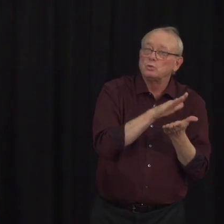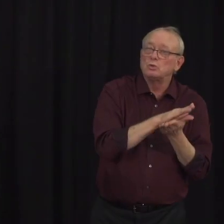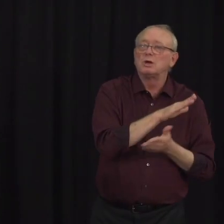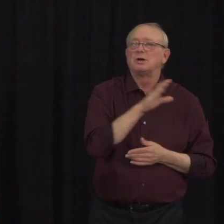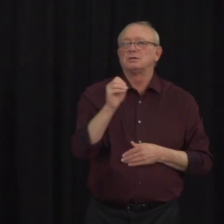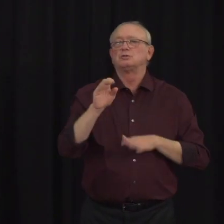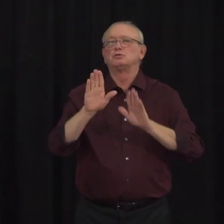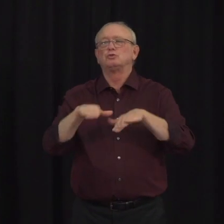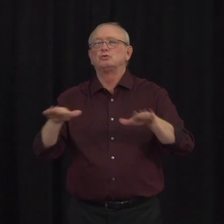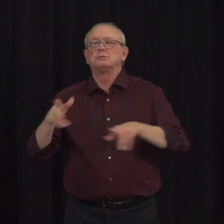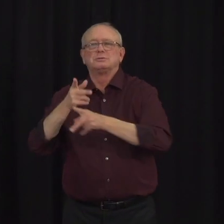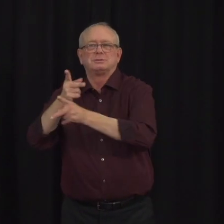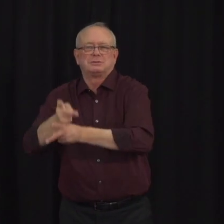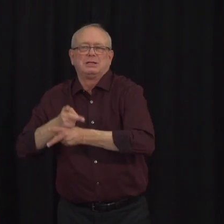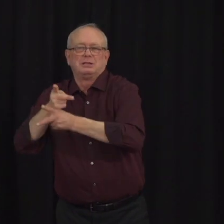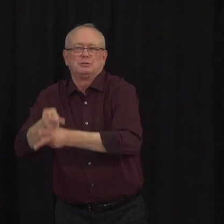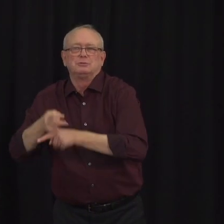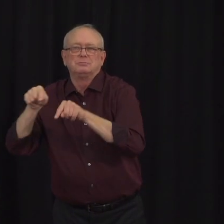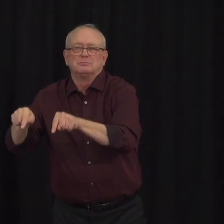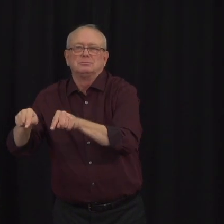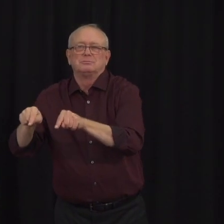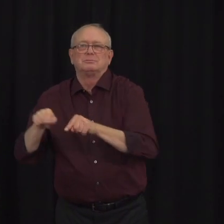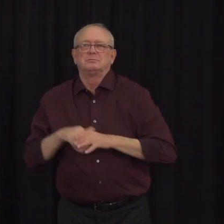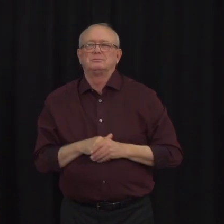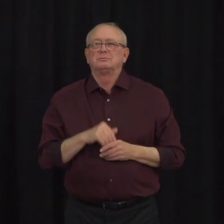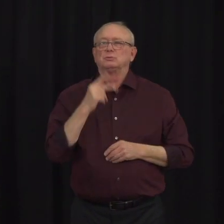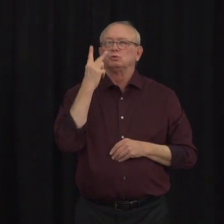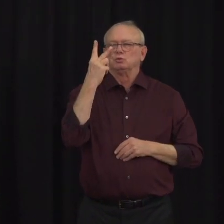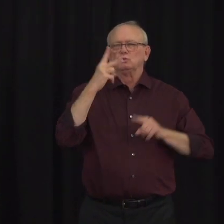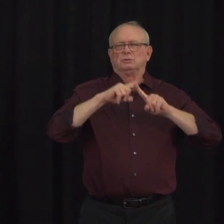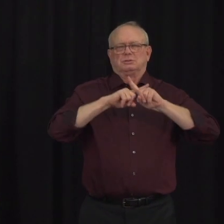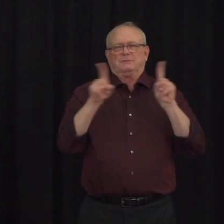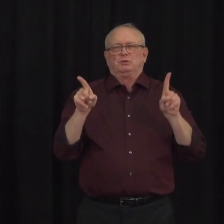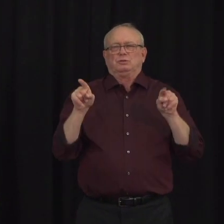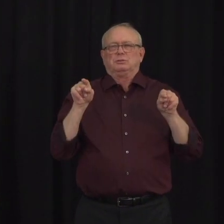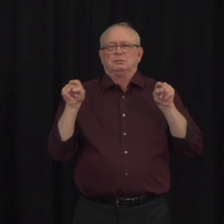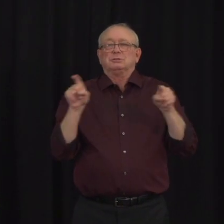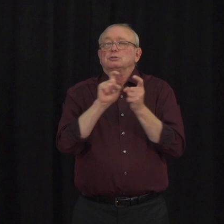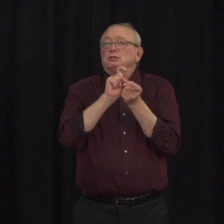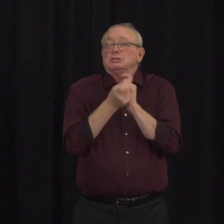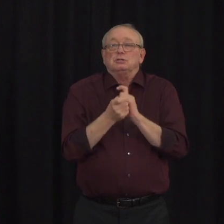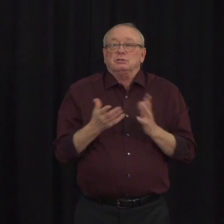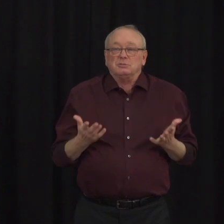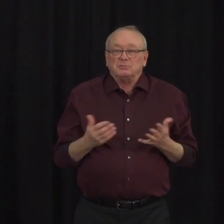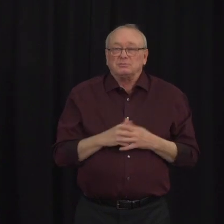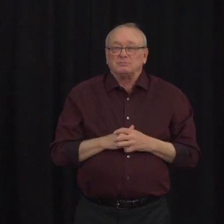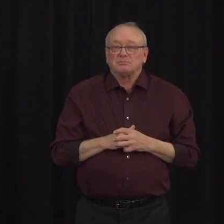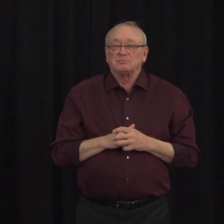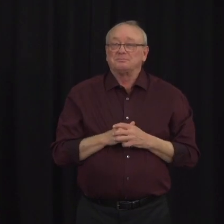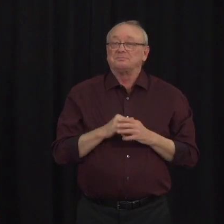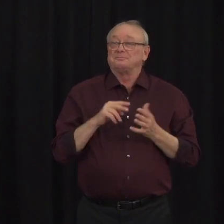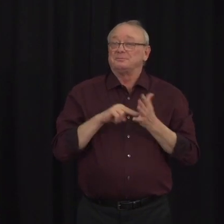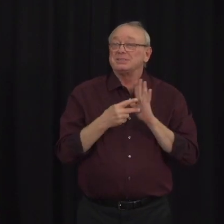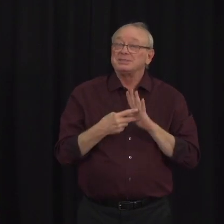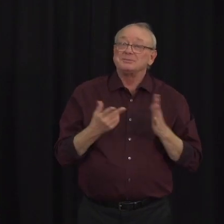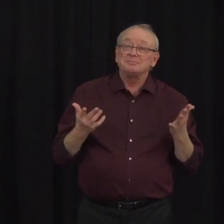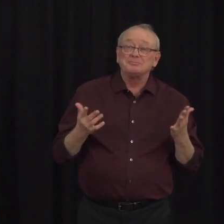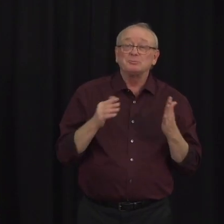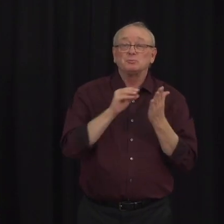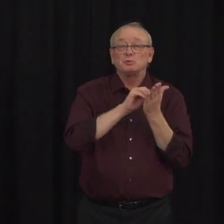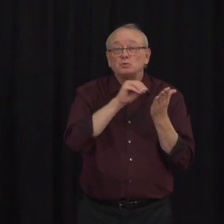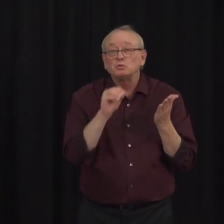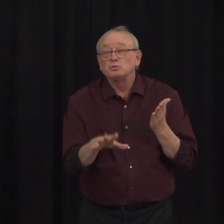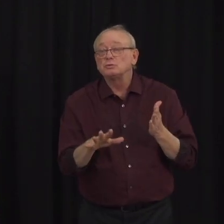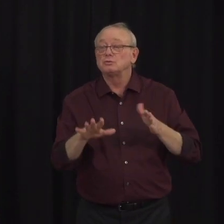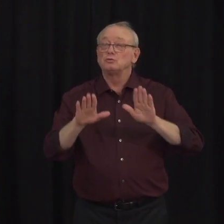we are making two significant changes that will help get those under 18 back into childcare or the classroom as quickly and